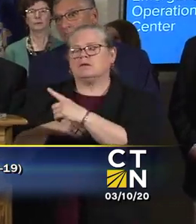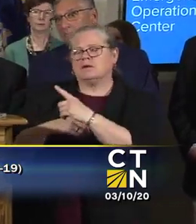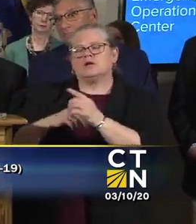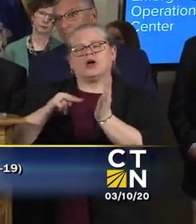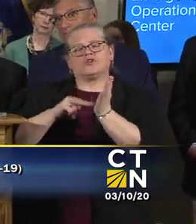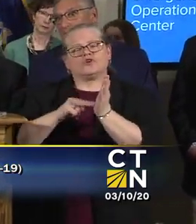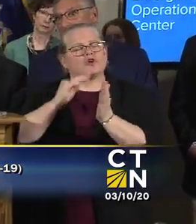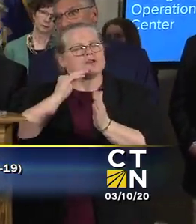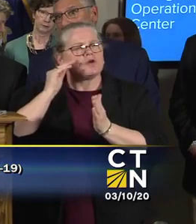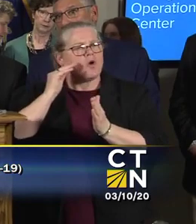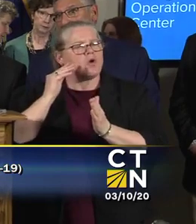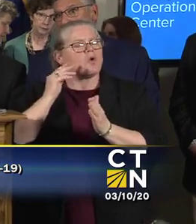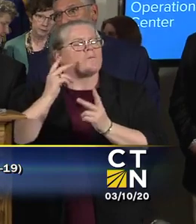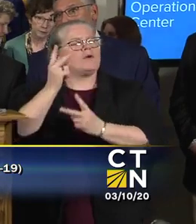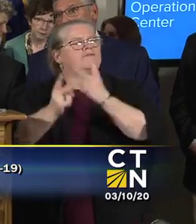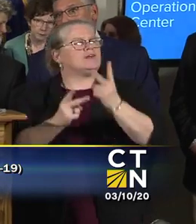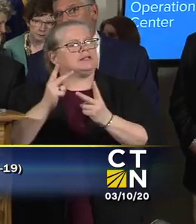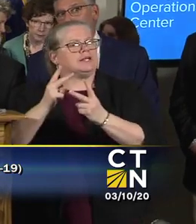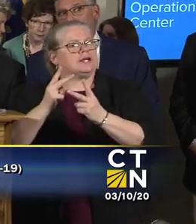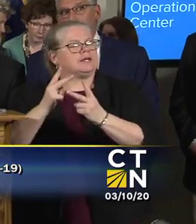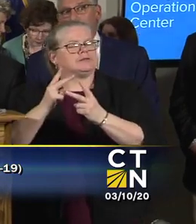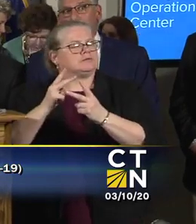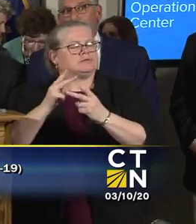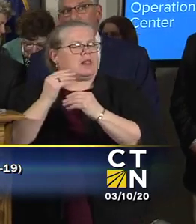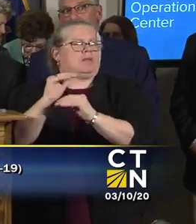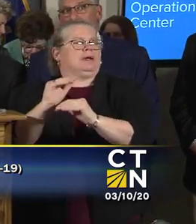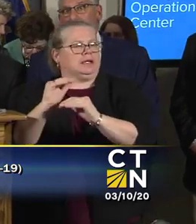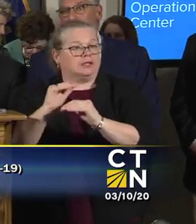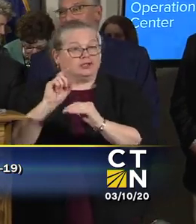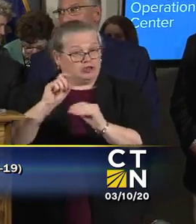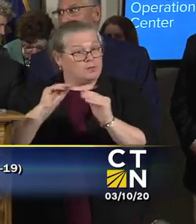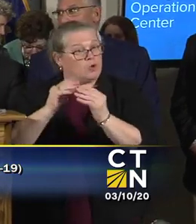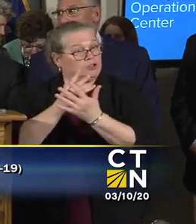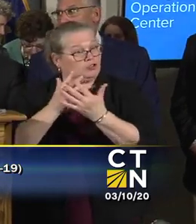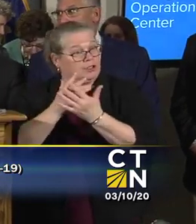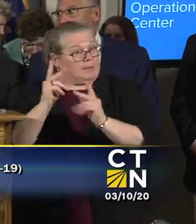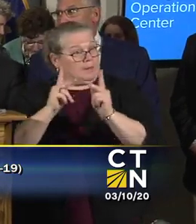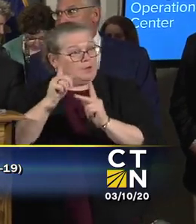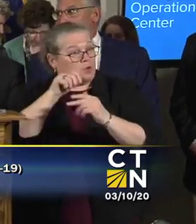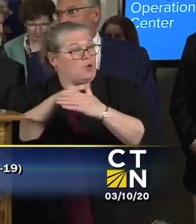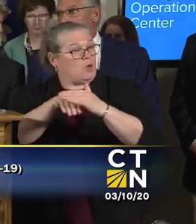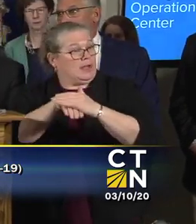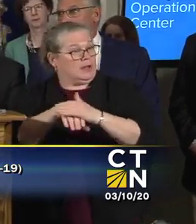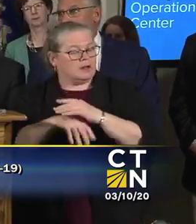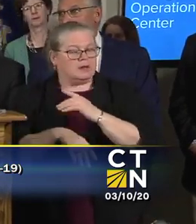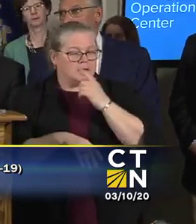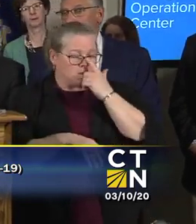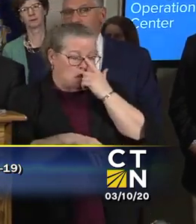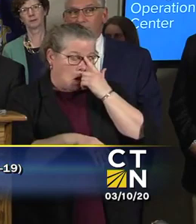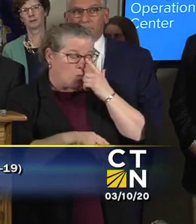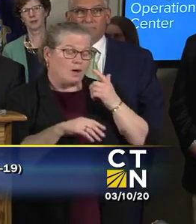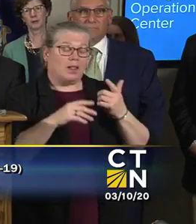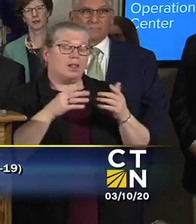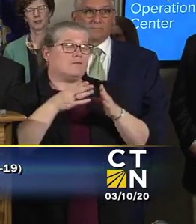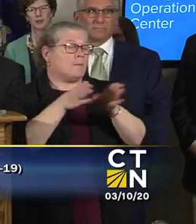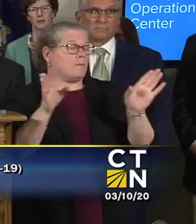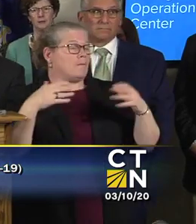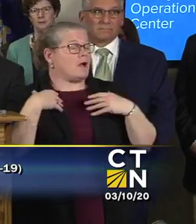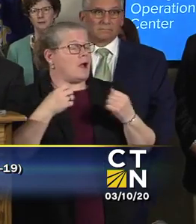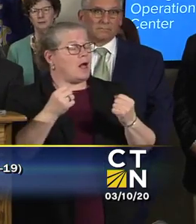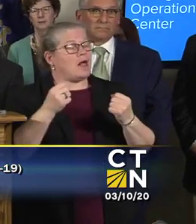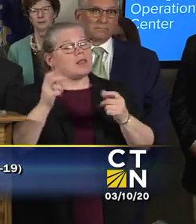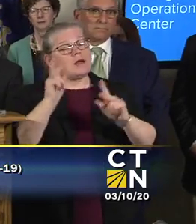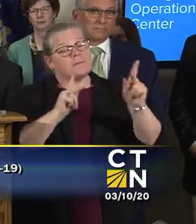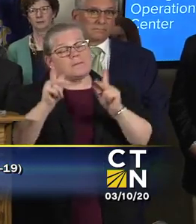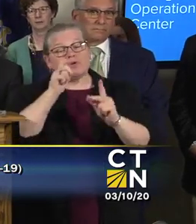Do you think there should be greater screening of anybody who goes in those? Well, there's always going to come from a public health perspective that we're really trying to keep those